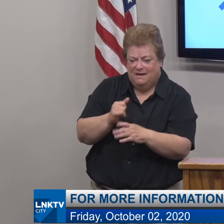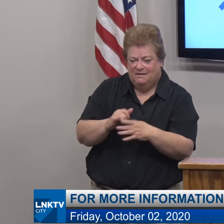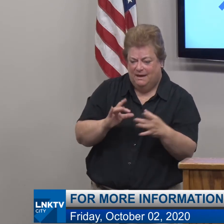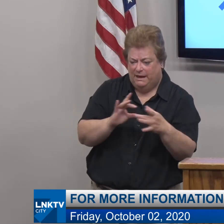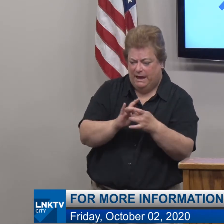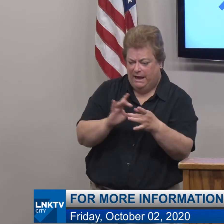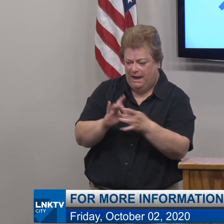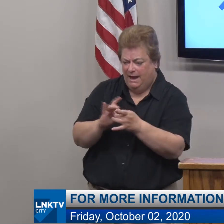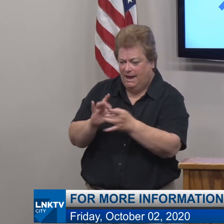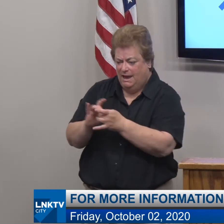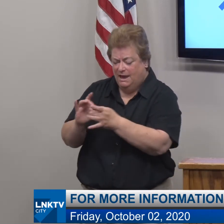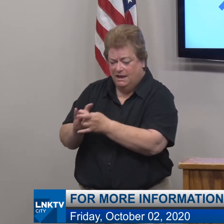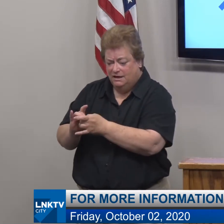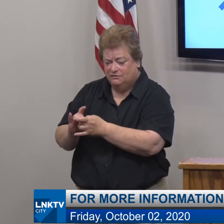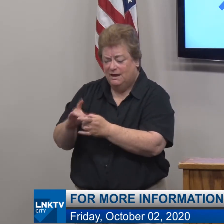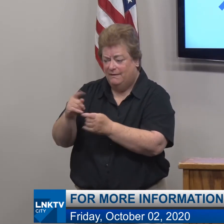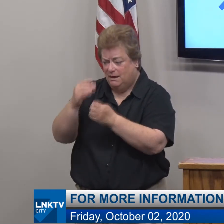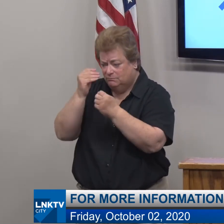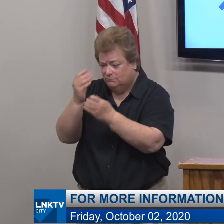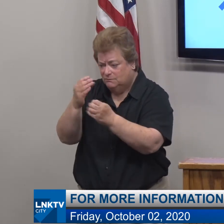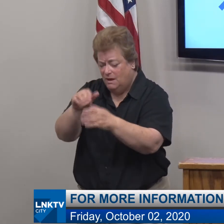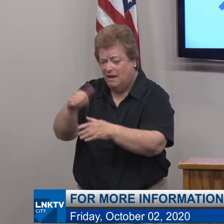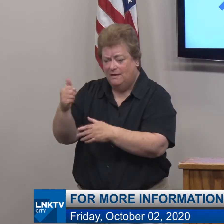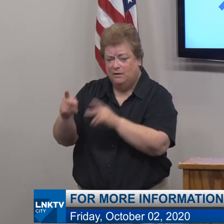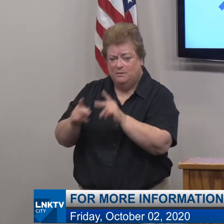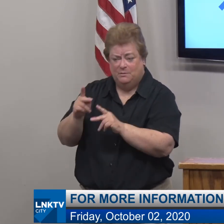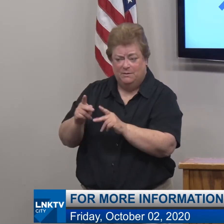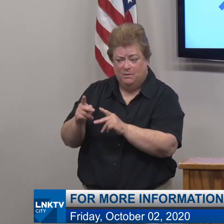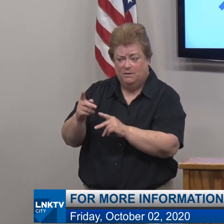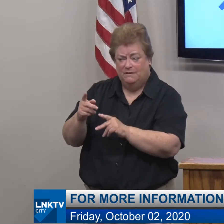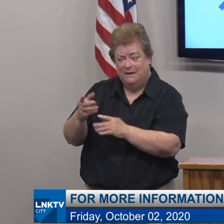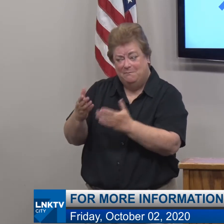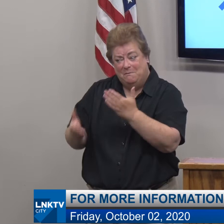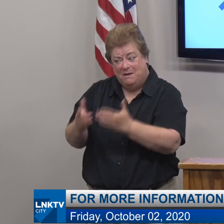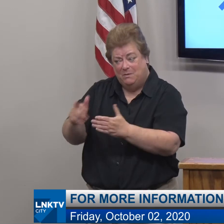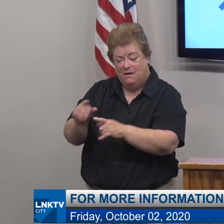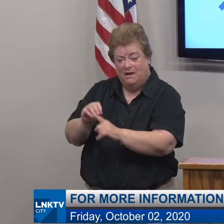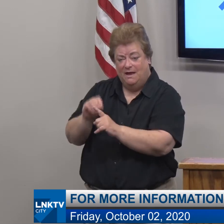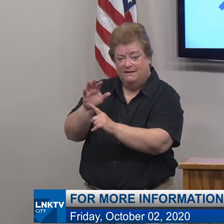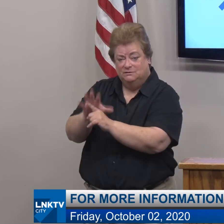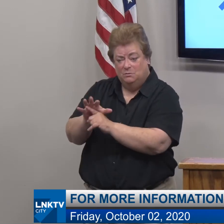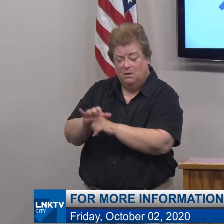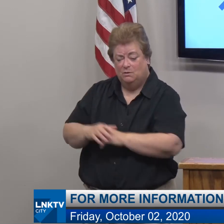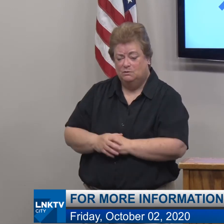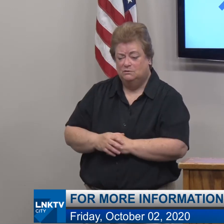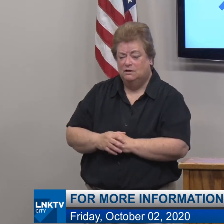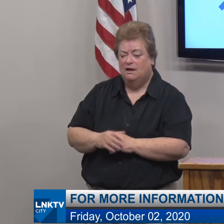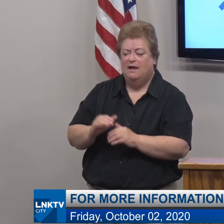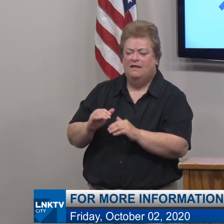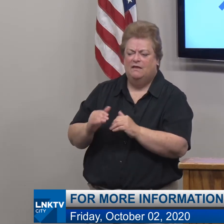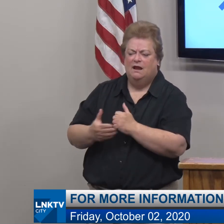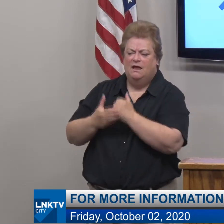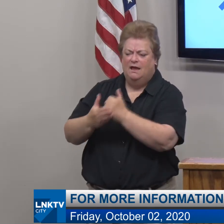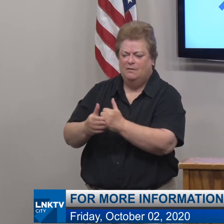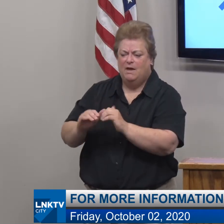that they may have been exposed. They are not given the guidance on how to prevent the further